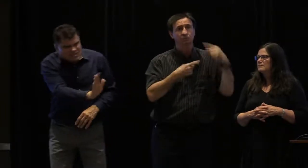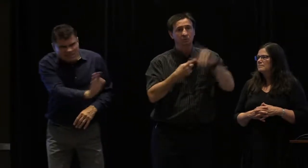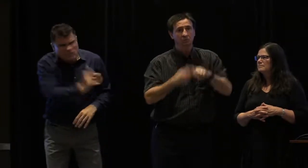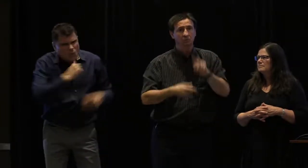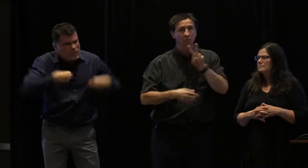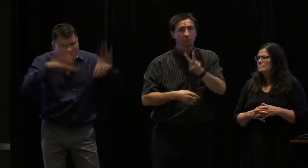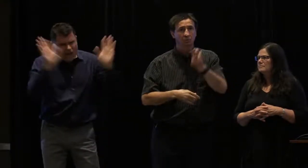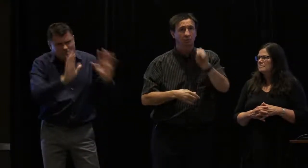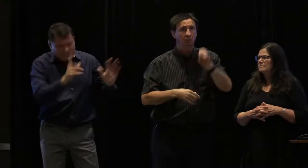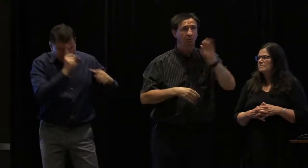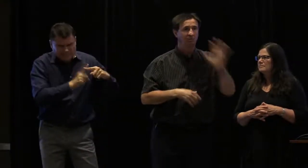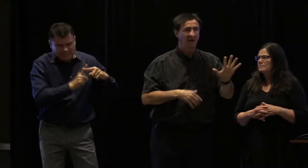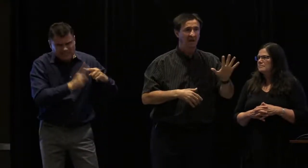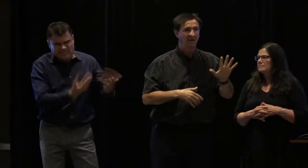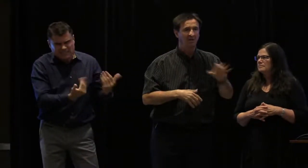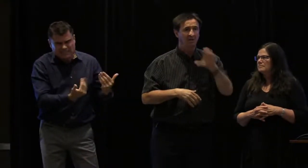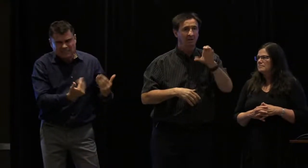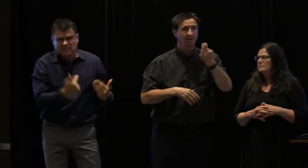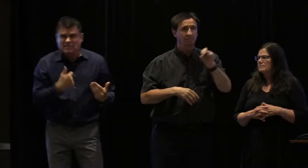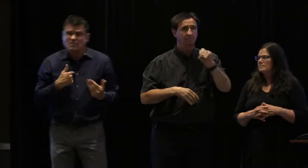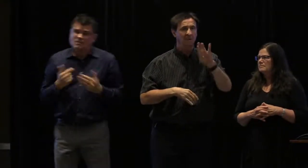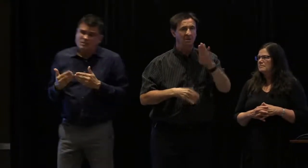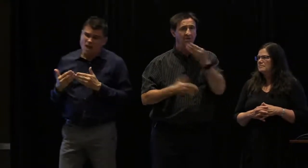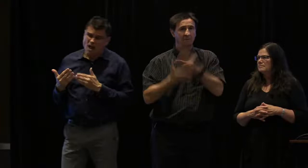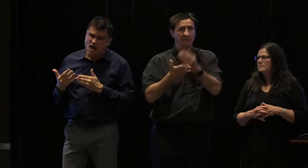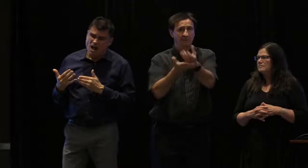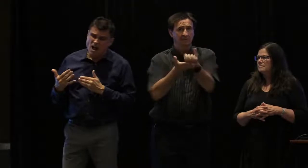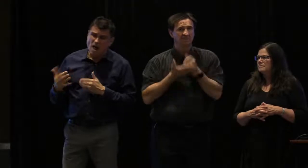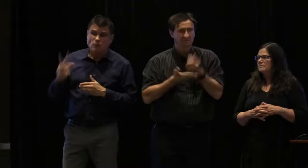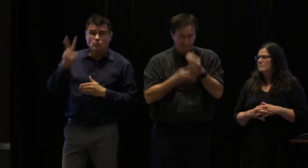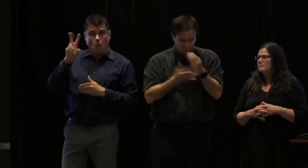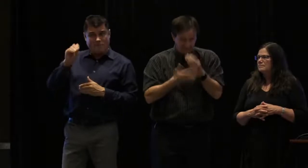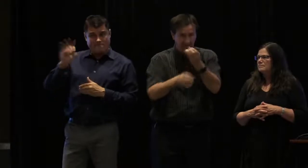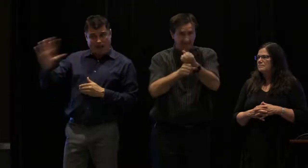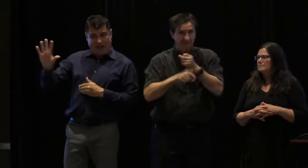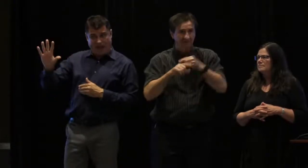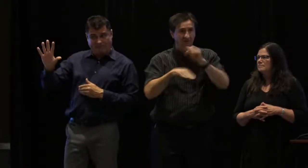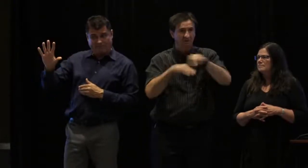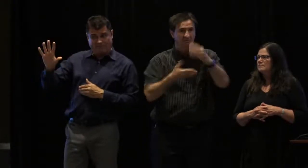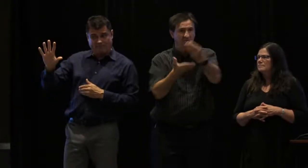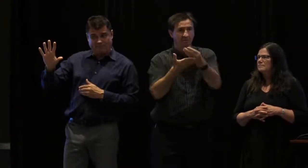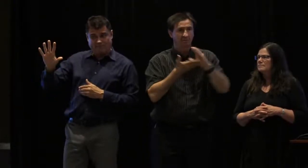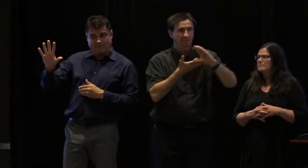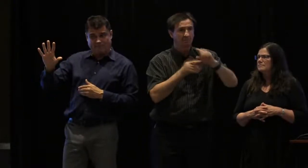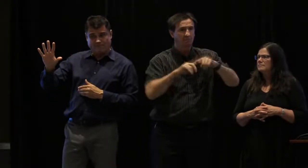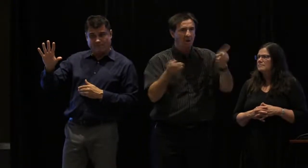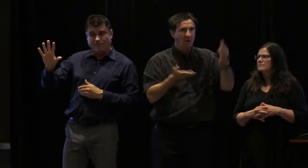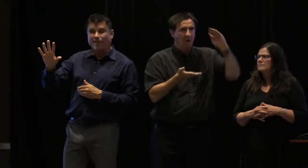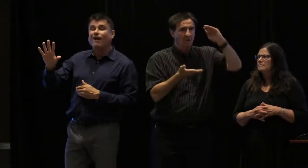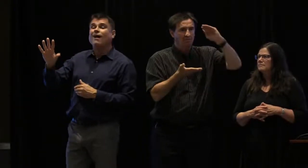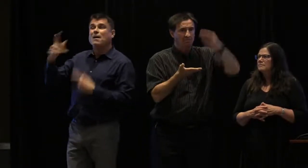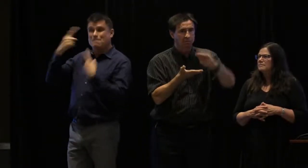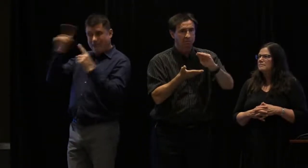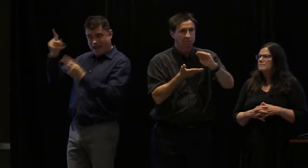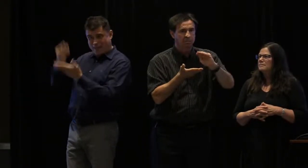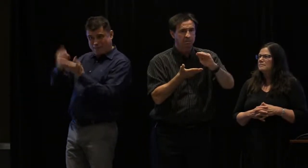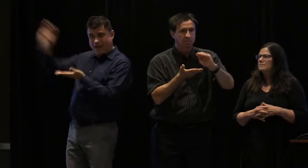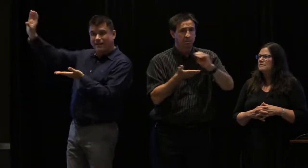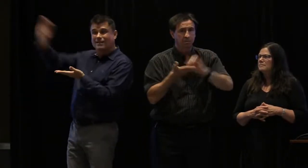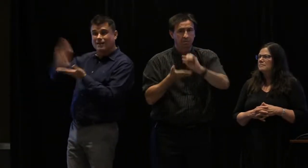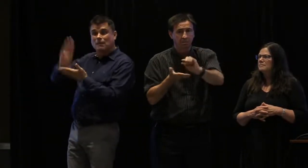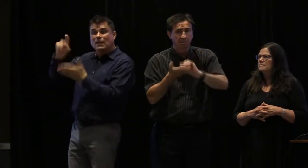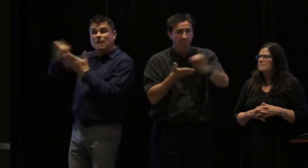that we needed to continue to advocate. Fast forward to 2005, where we received some money from